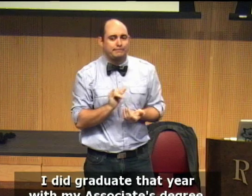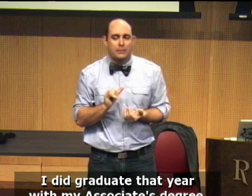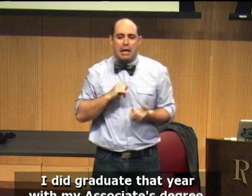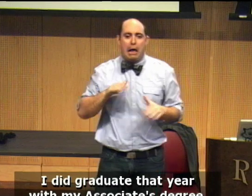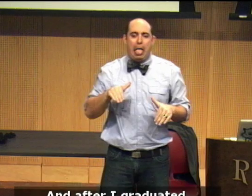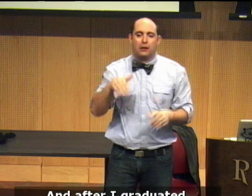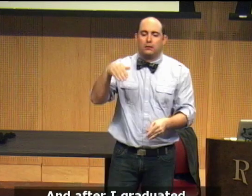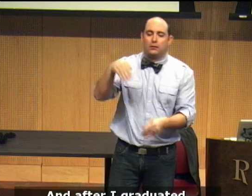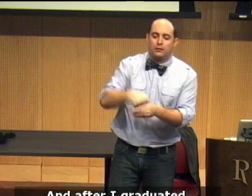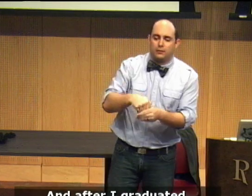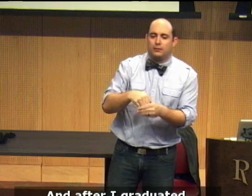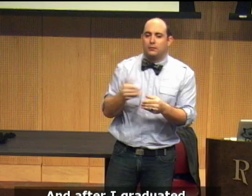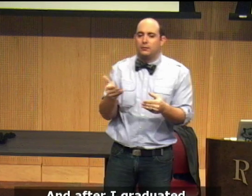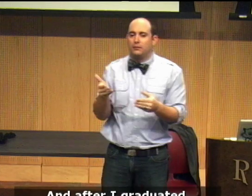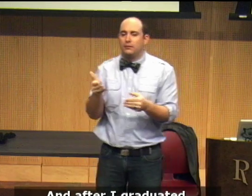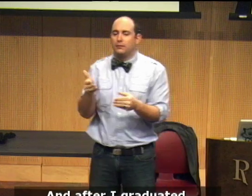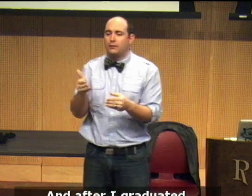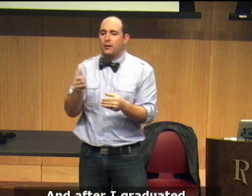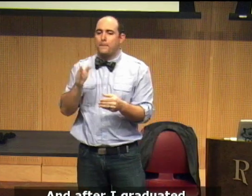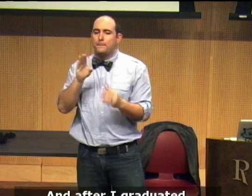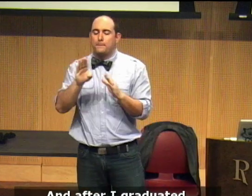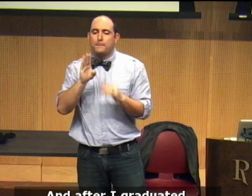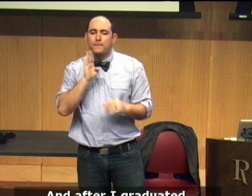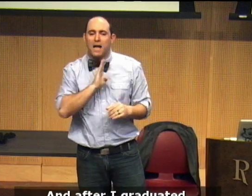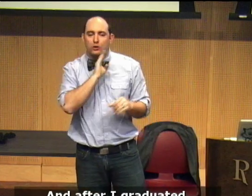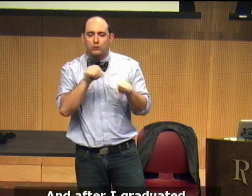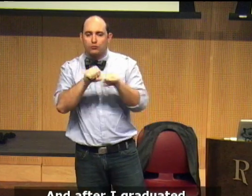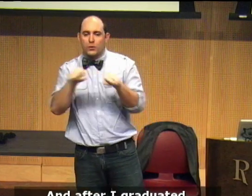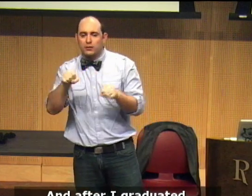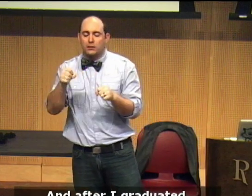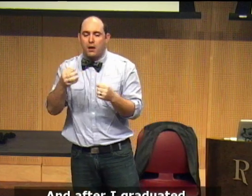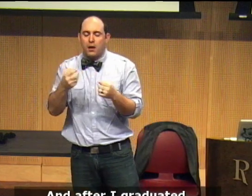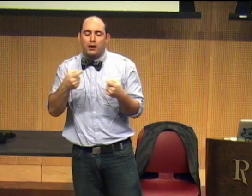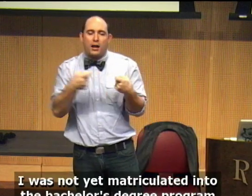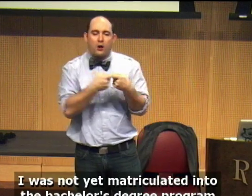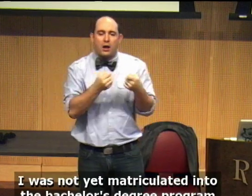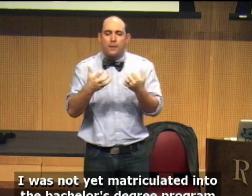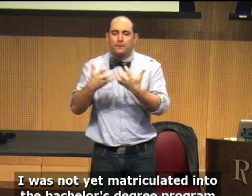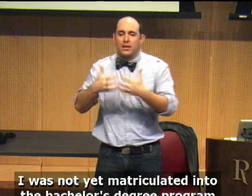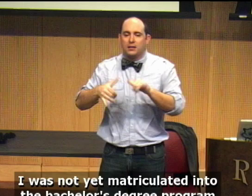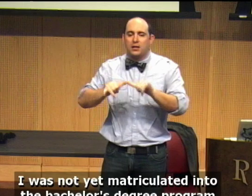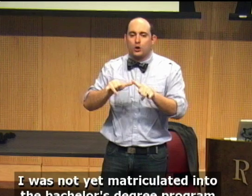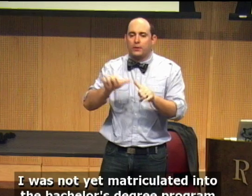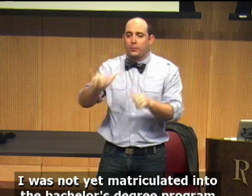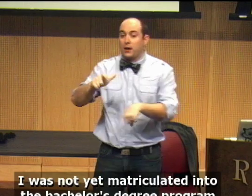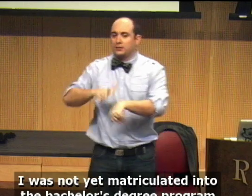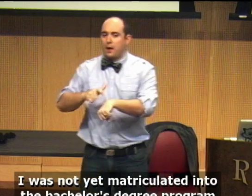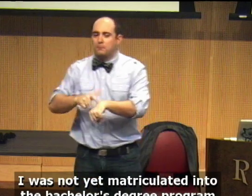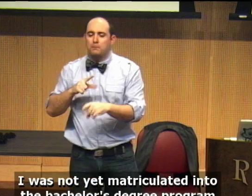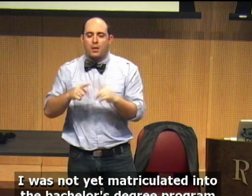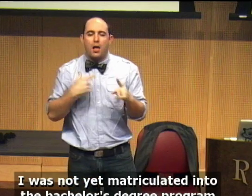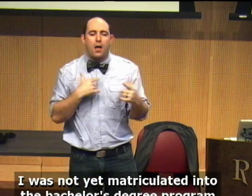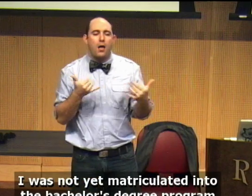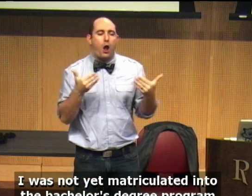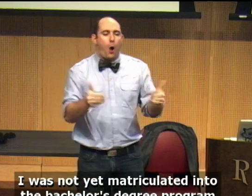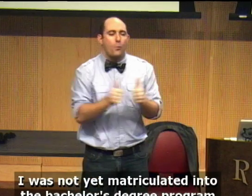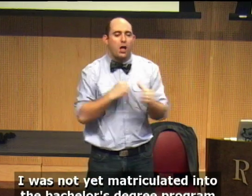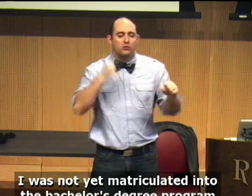and after I graduated, I was not yet matriculated into the